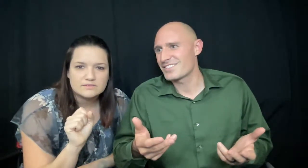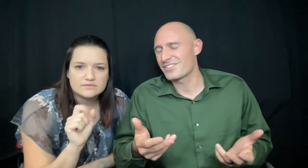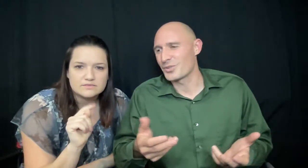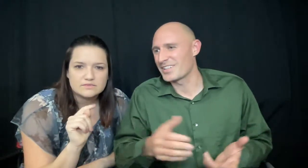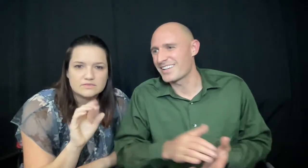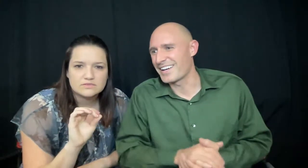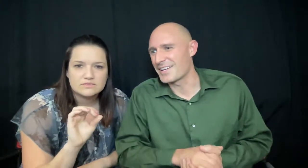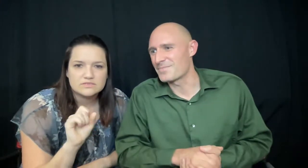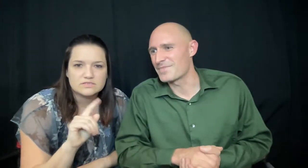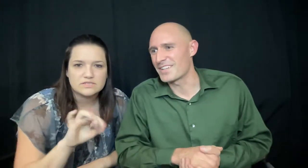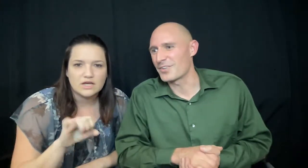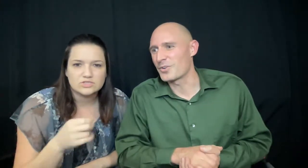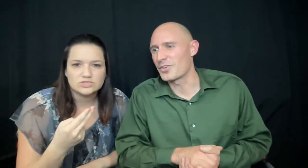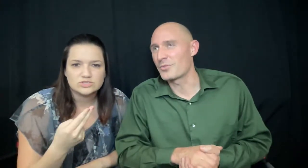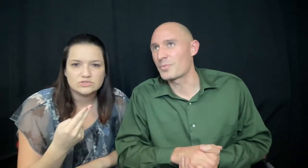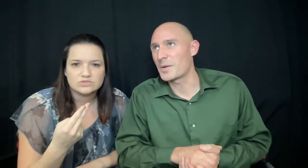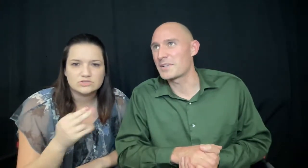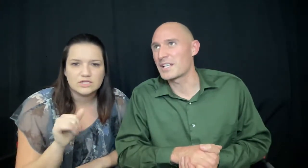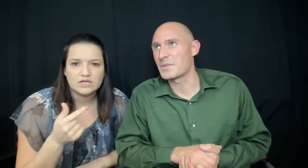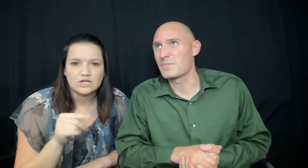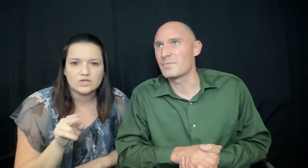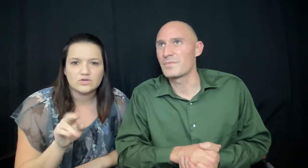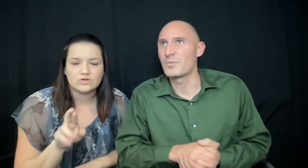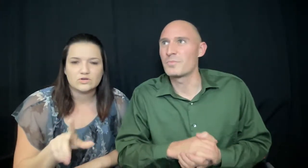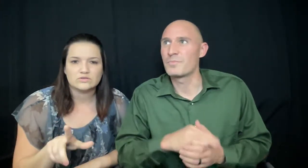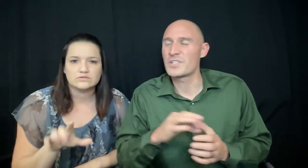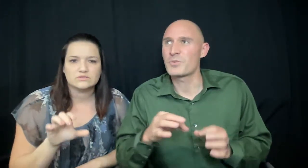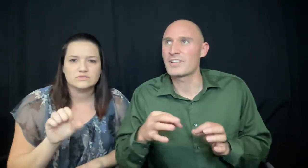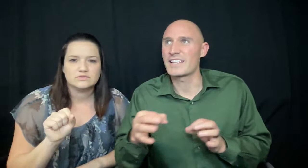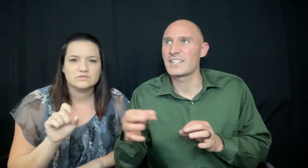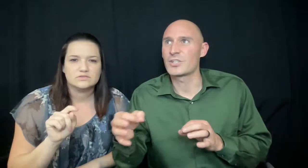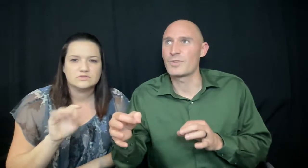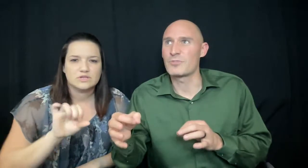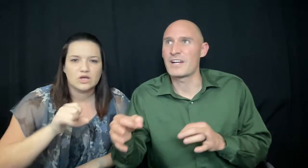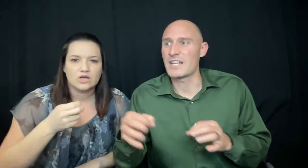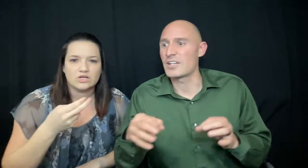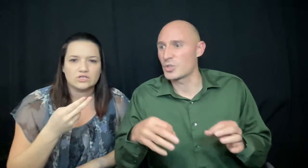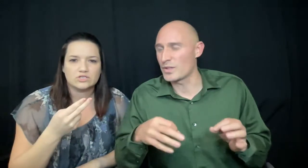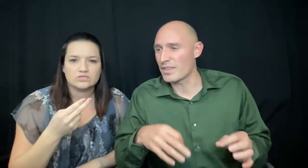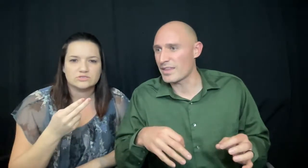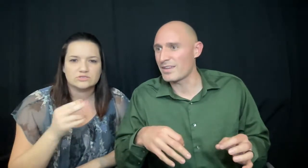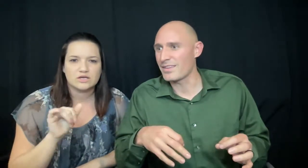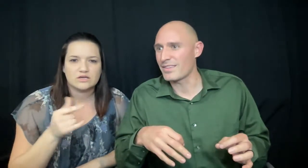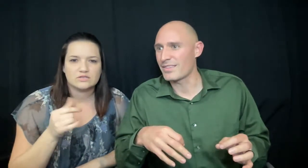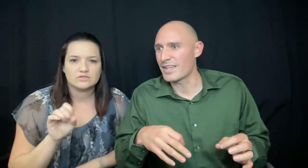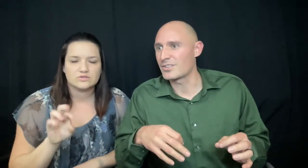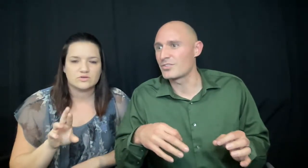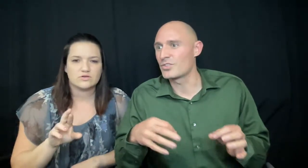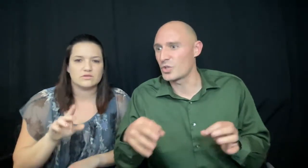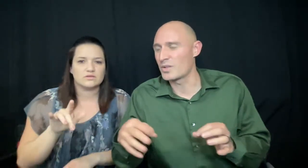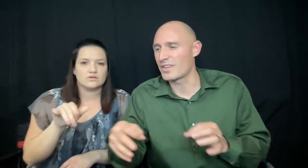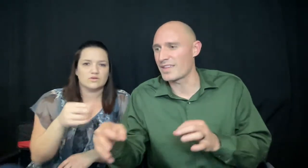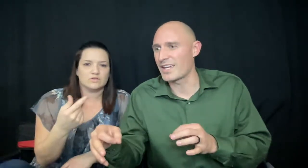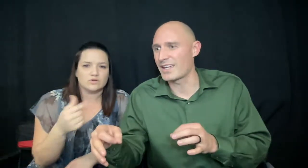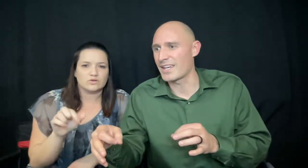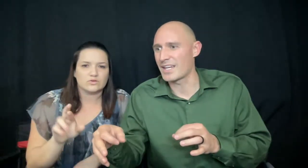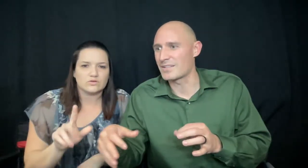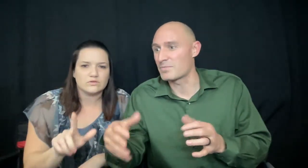Just do it. You're probably going to be, you're much more likely to regret not doing the thing than doing the thing and